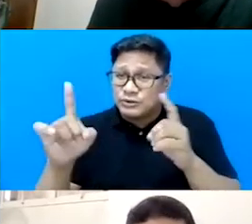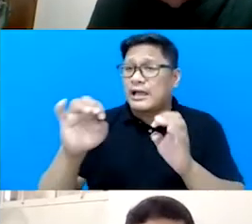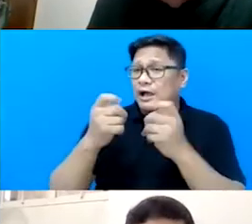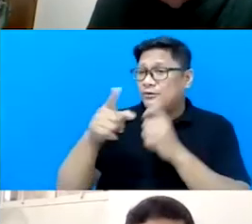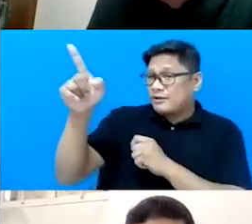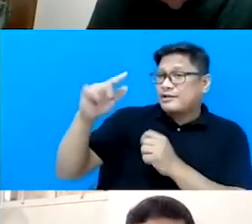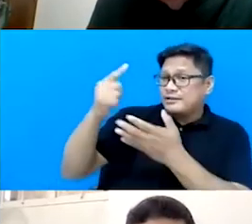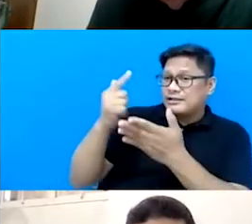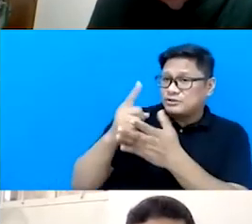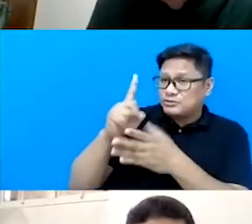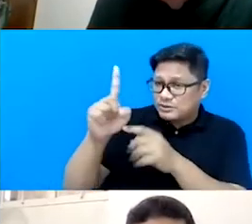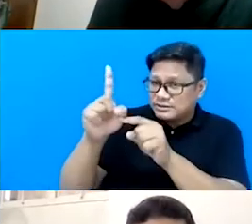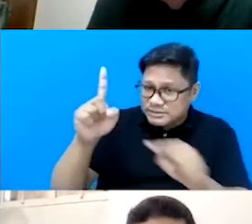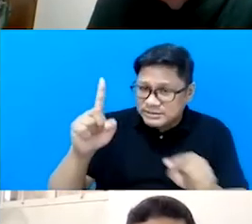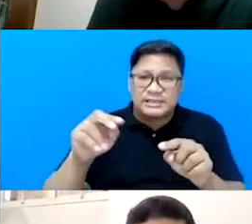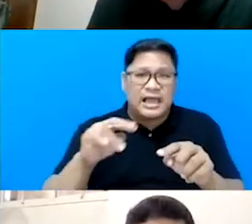lesson.